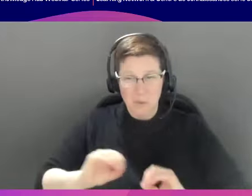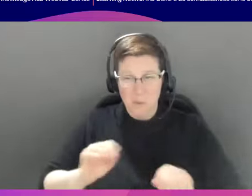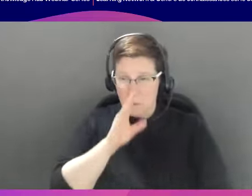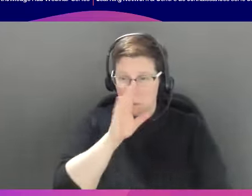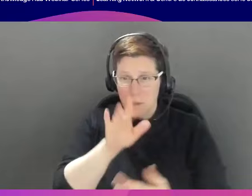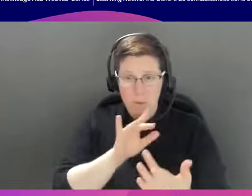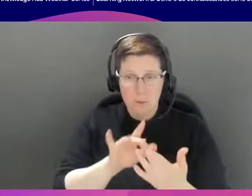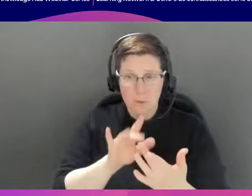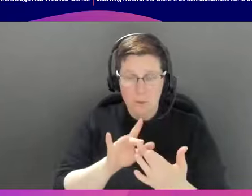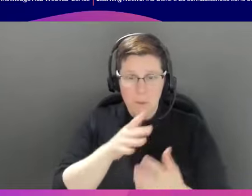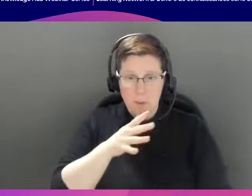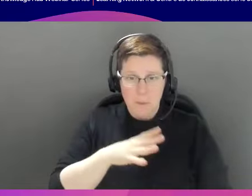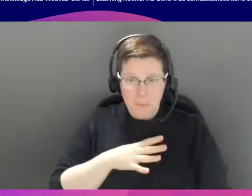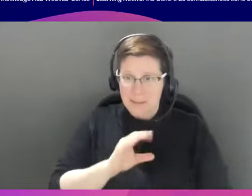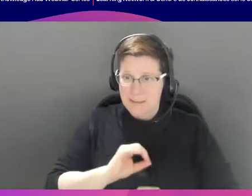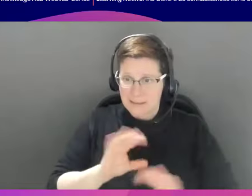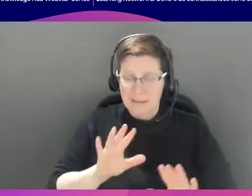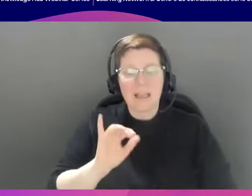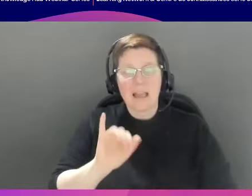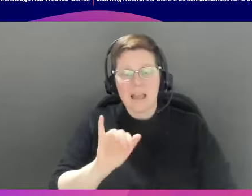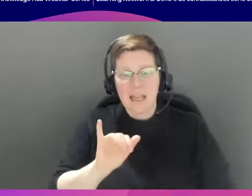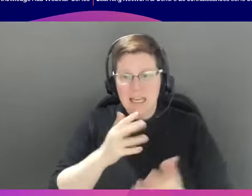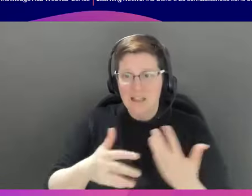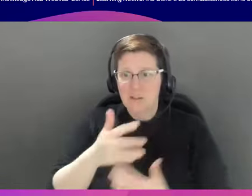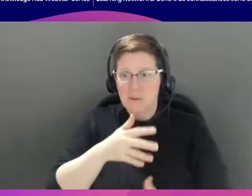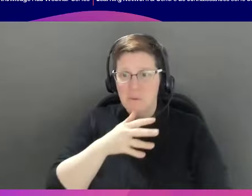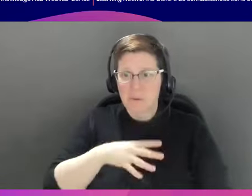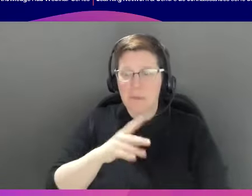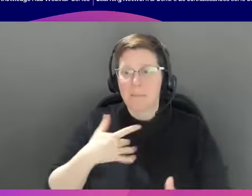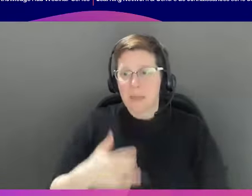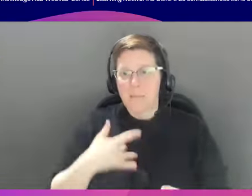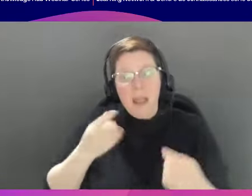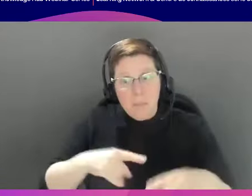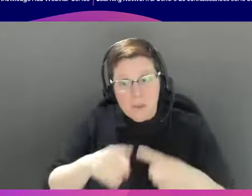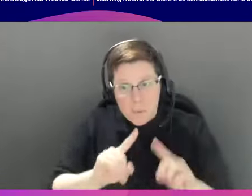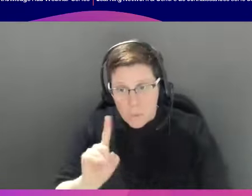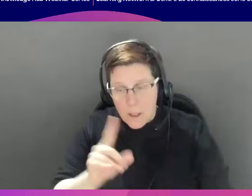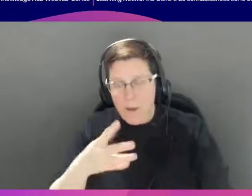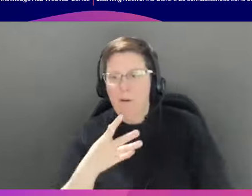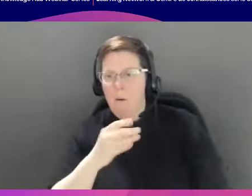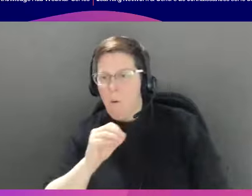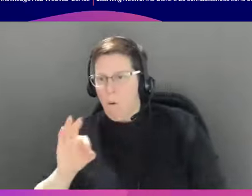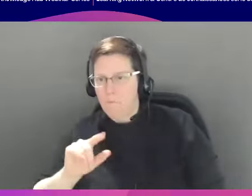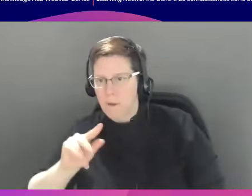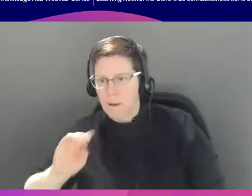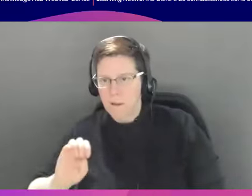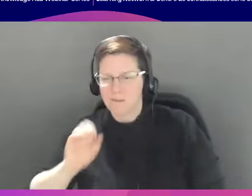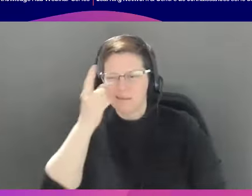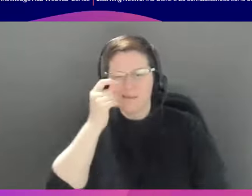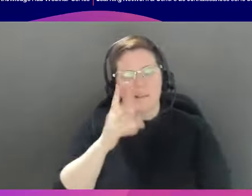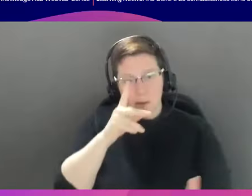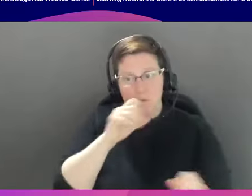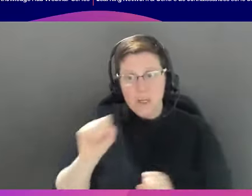the online space at the first hand, and the interaction with women actually occurs offline. And so while these strategies are